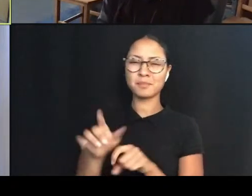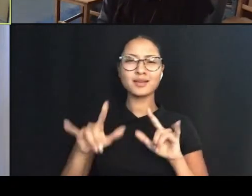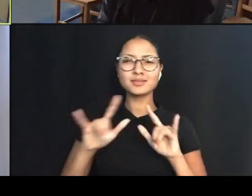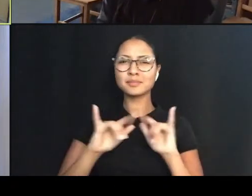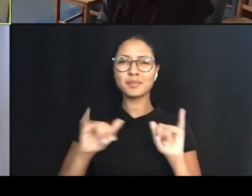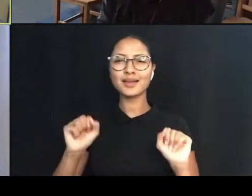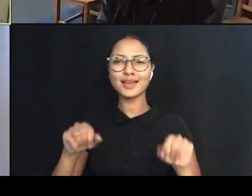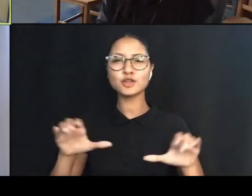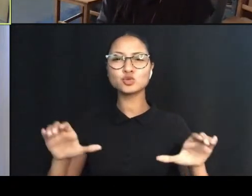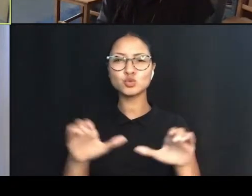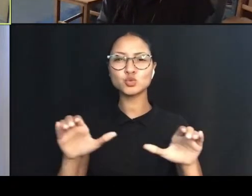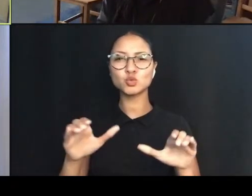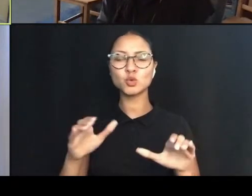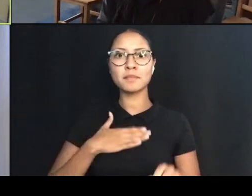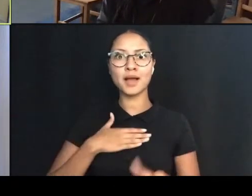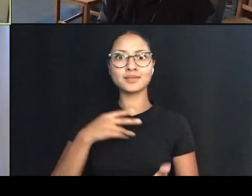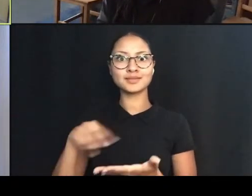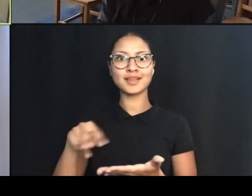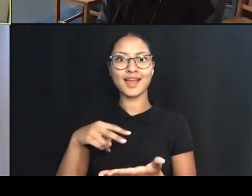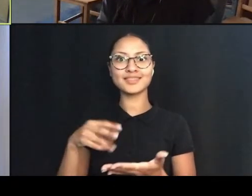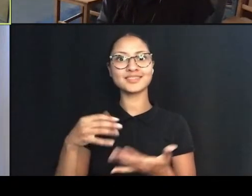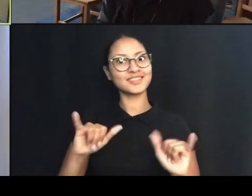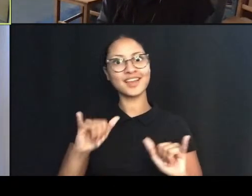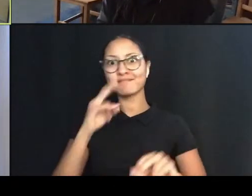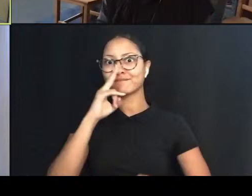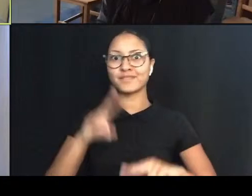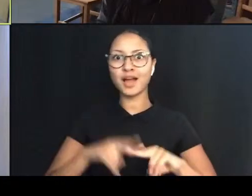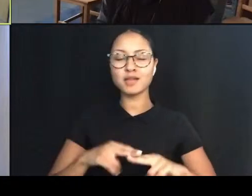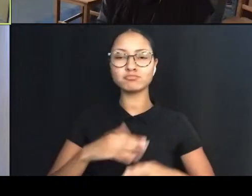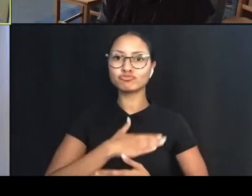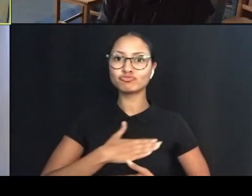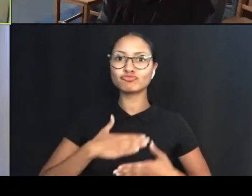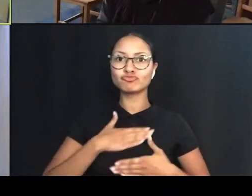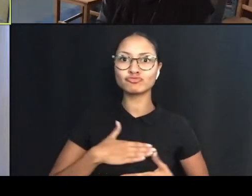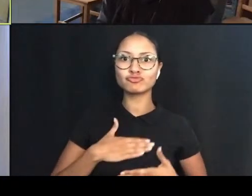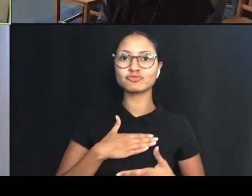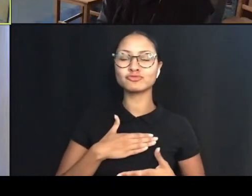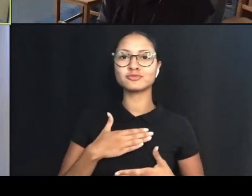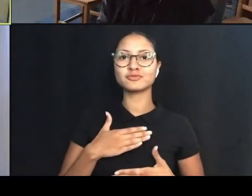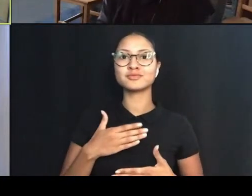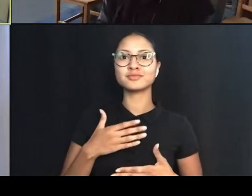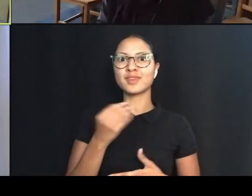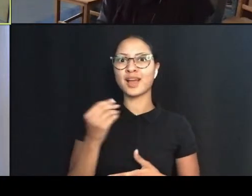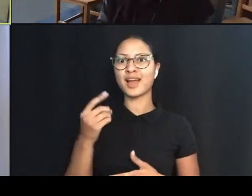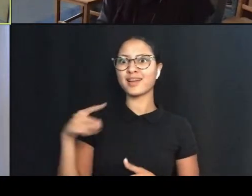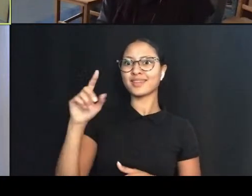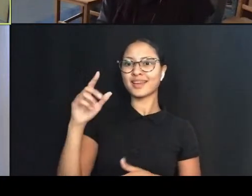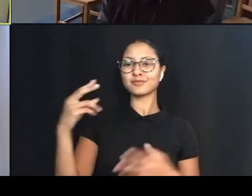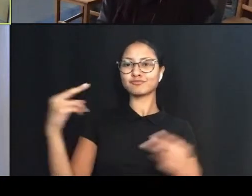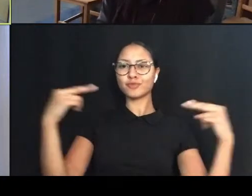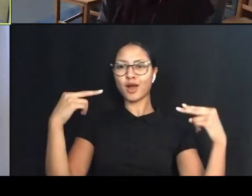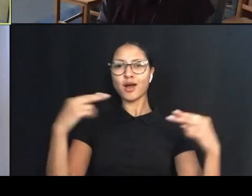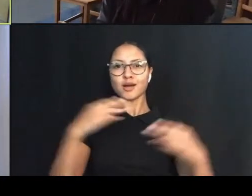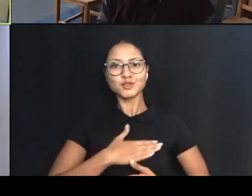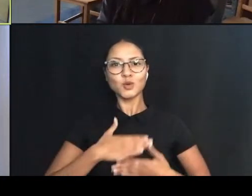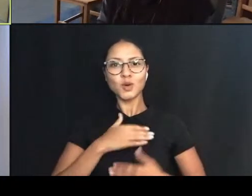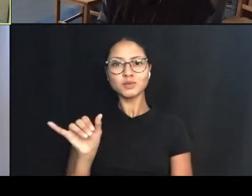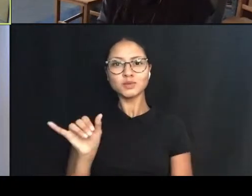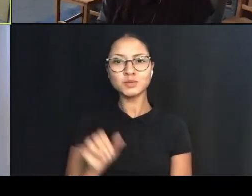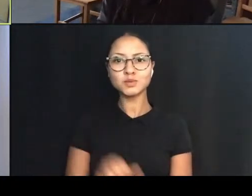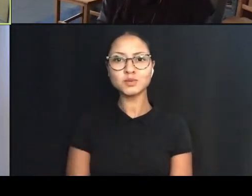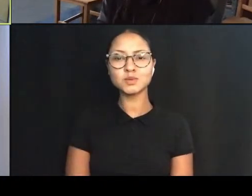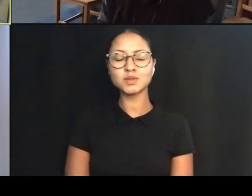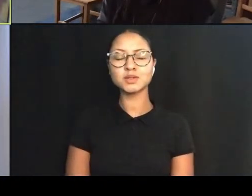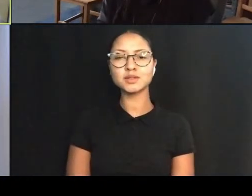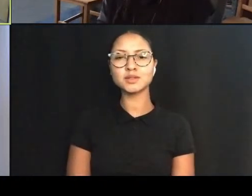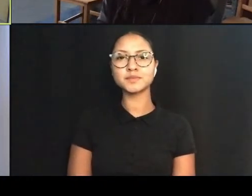being a dancer for other people that like, if that's their mission statement. And then like the contemporary ones are like, oh, that's African because it has a